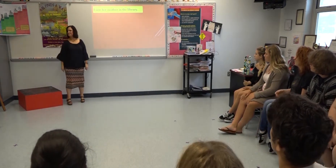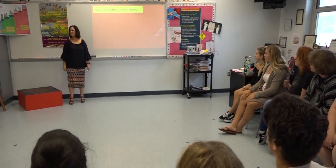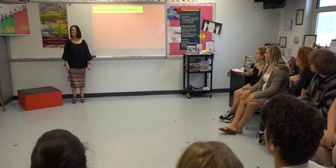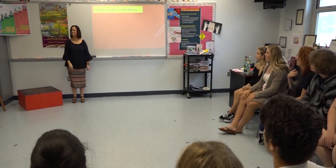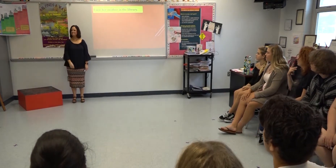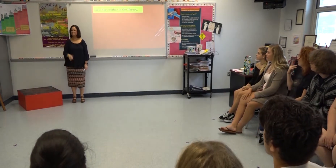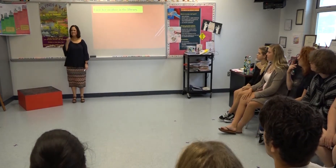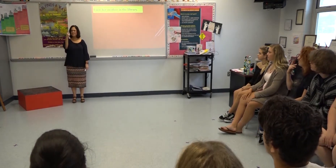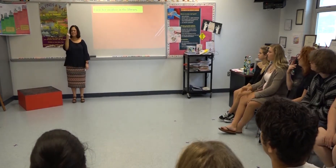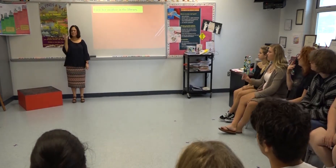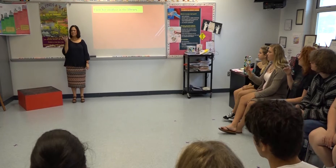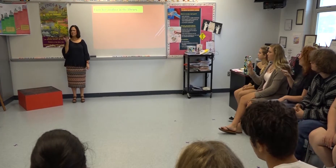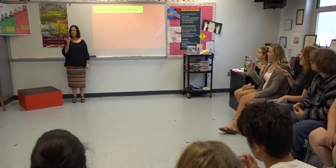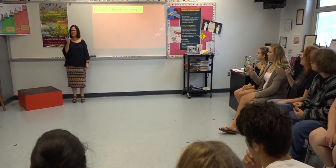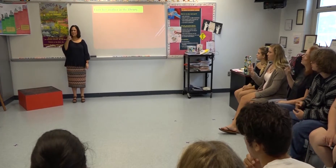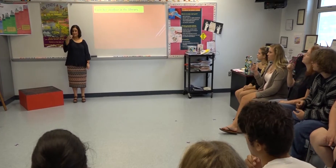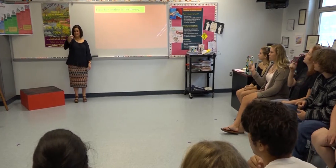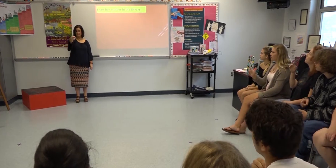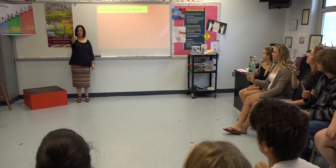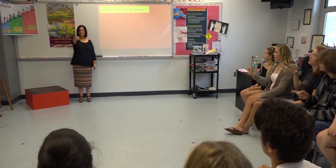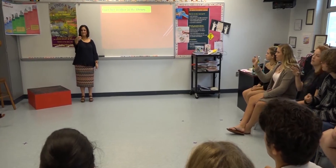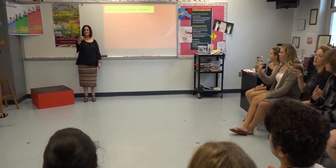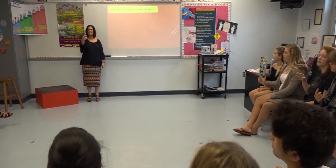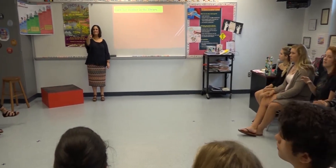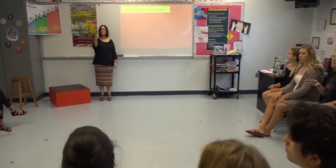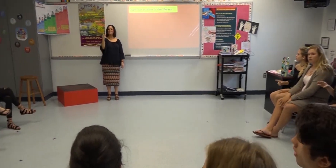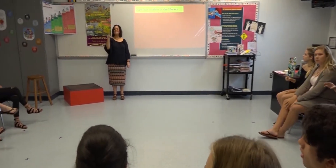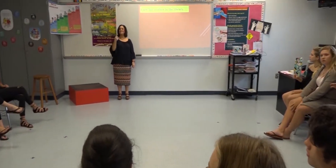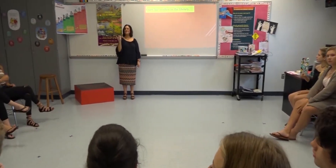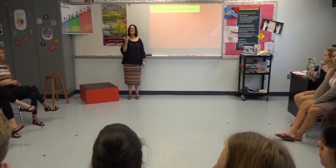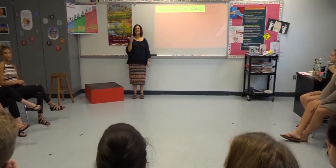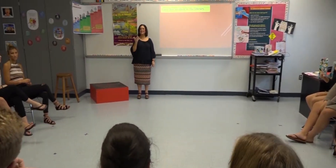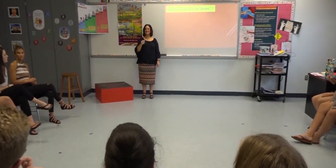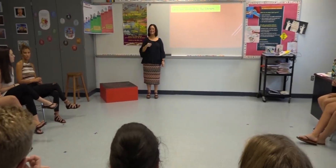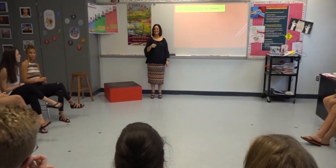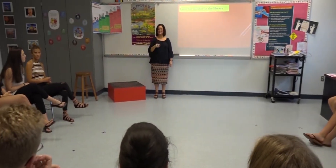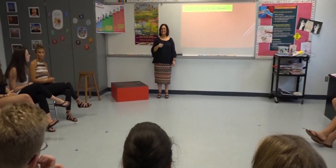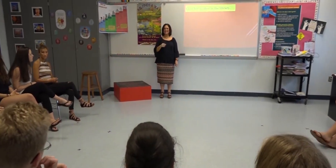Okay, what about with this sentence? What would you do? What do we need to set up first?